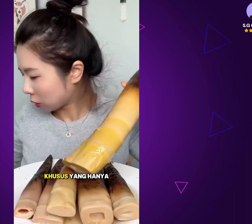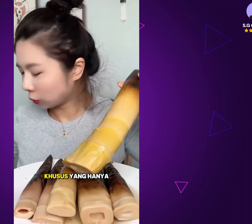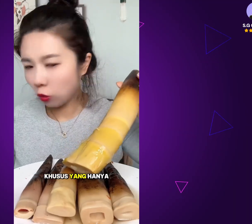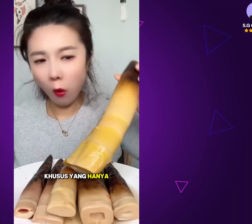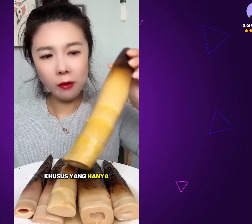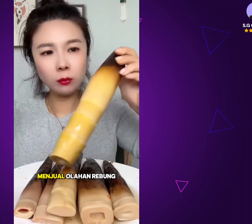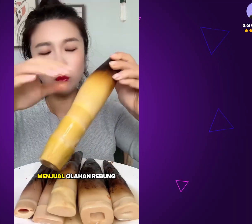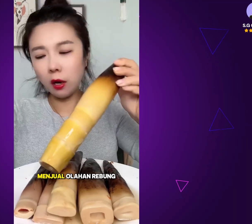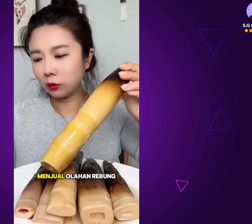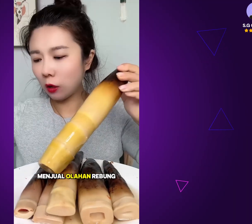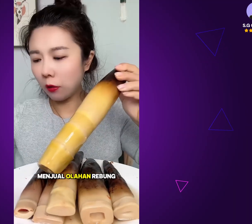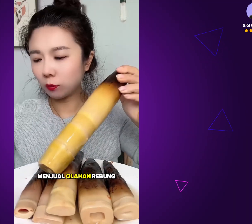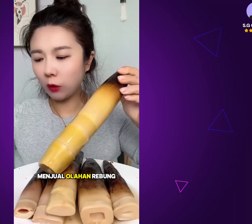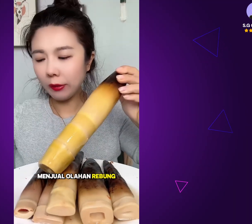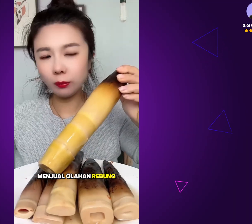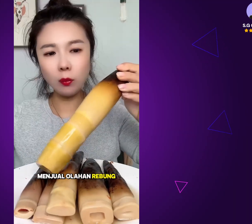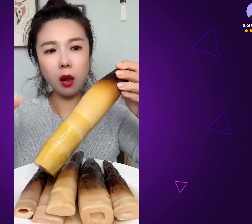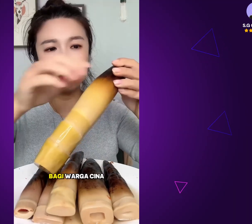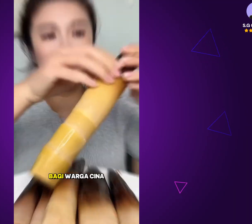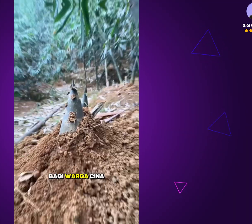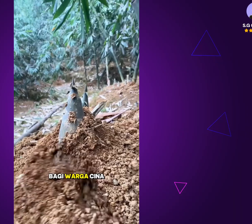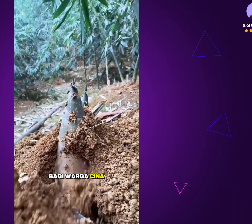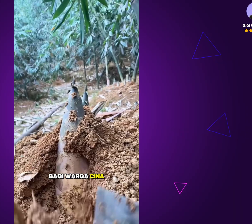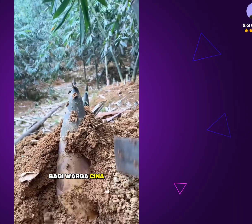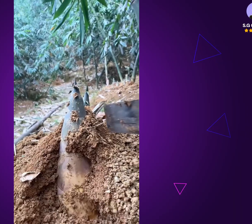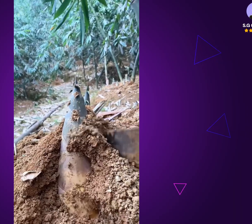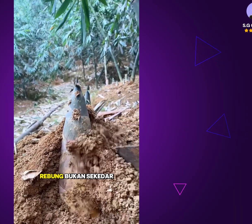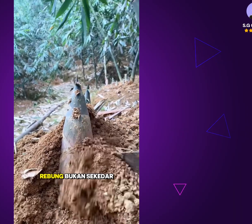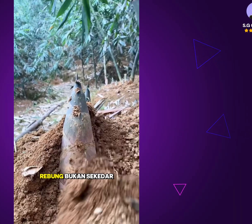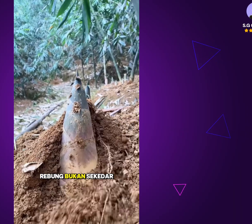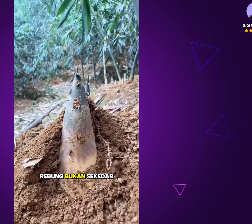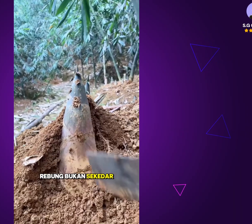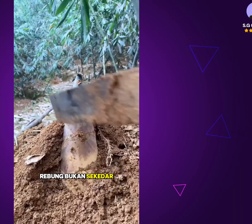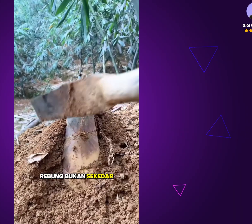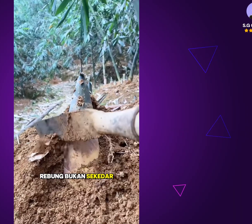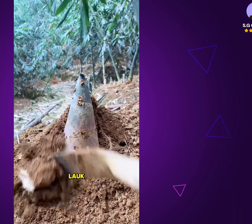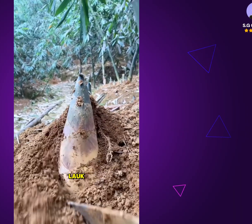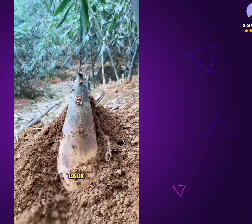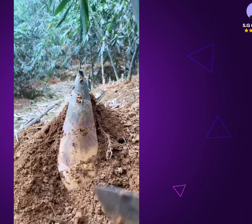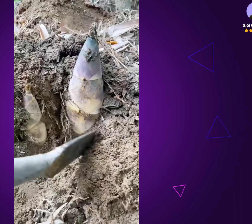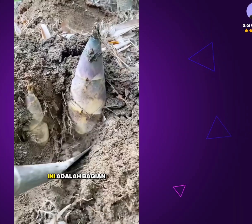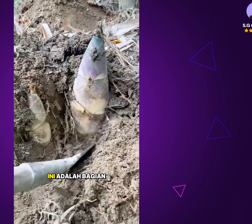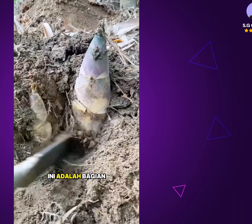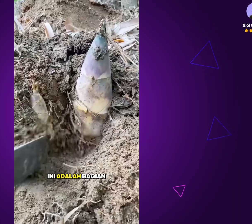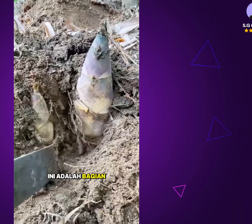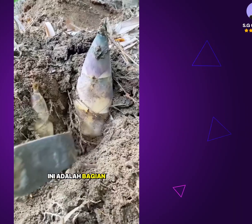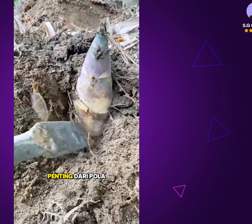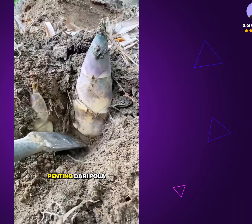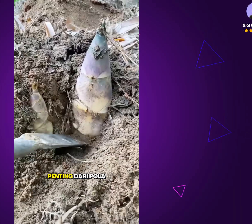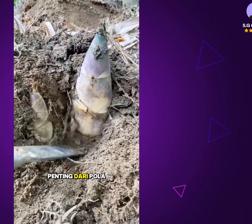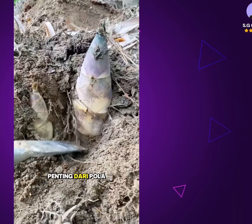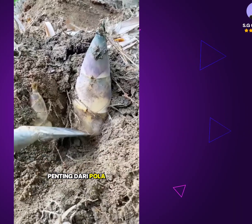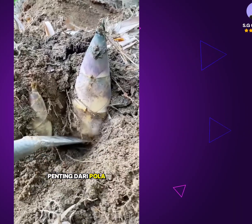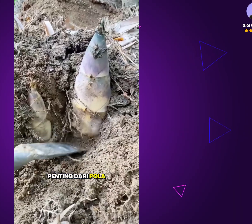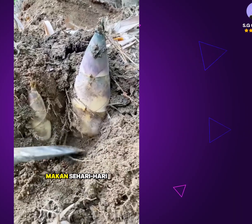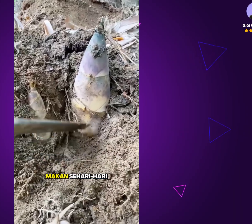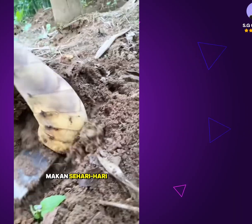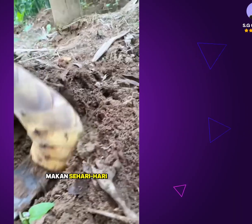process can enhance these antioxidant activities. Anti-inflammatory properties. Studies have indicated that bamboo shoots